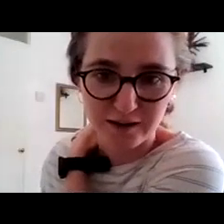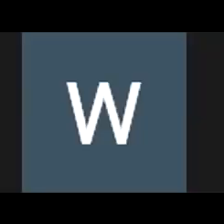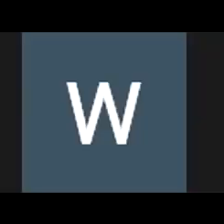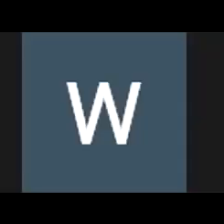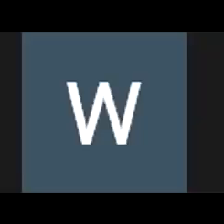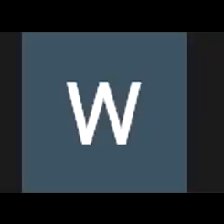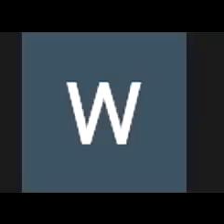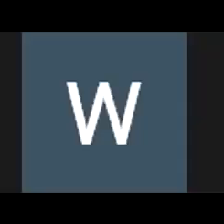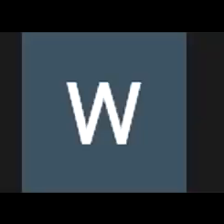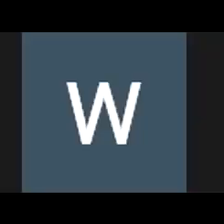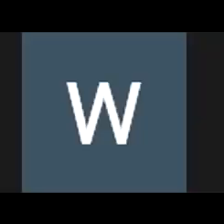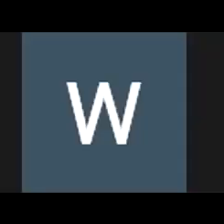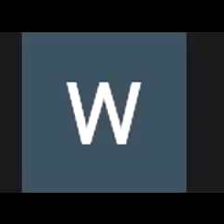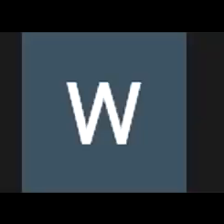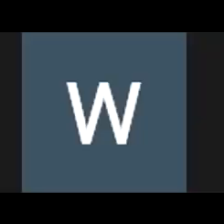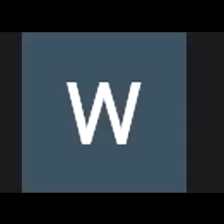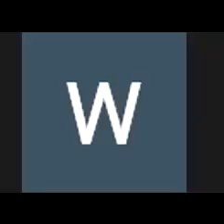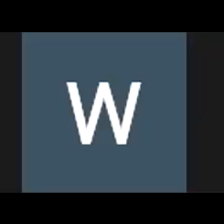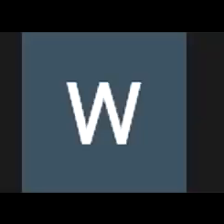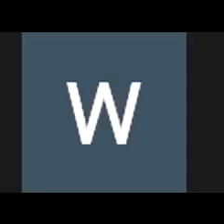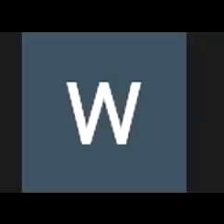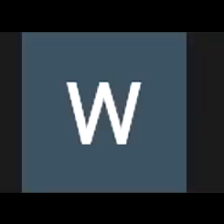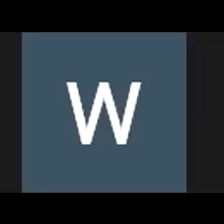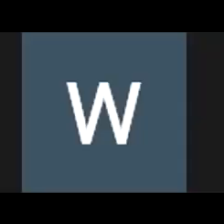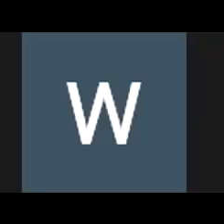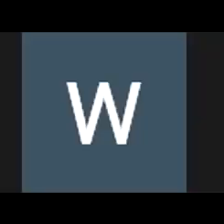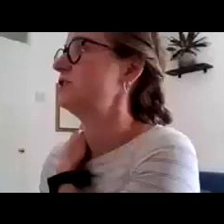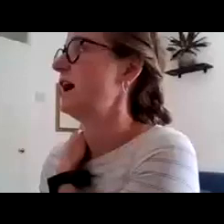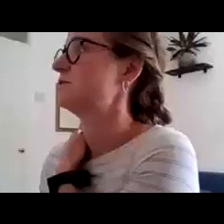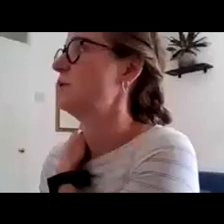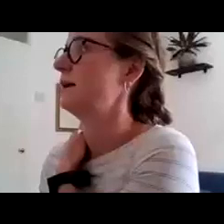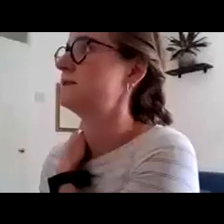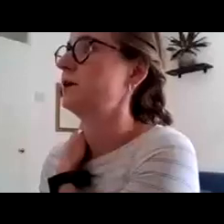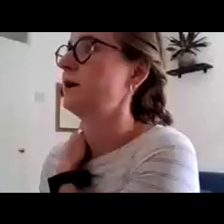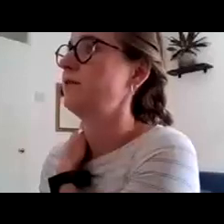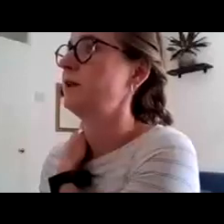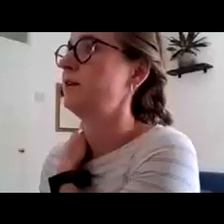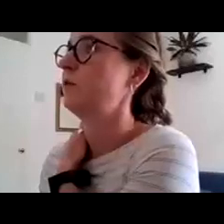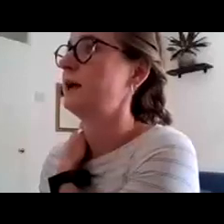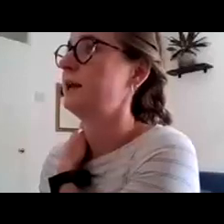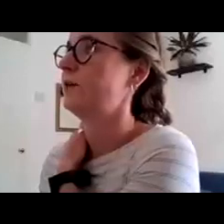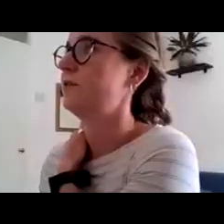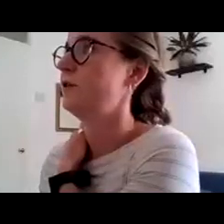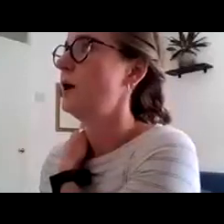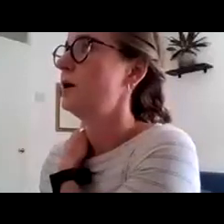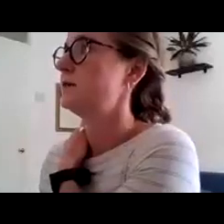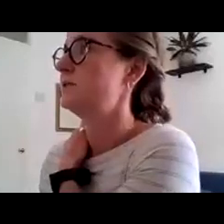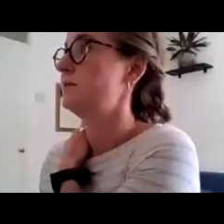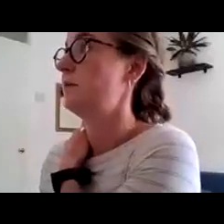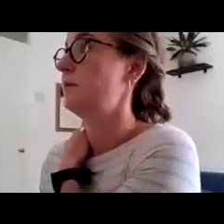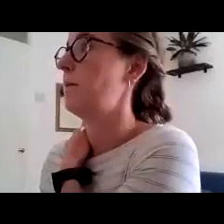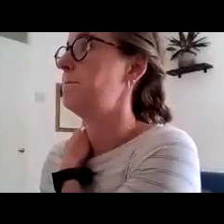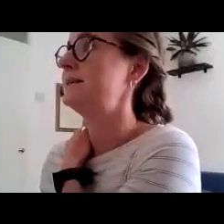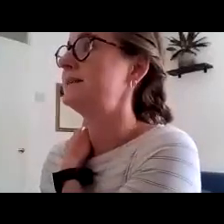can. Yep. Yes. Fantastic. Okay. So I've put it in the chat as well. So if everybody could just quickly go to